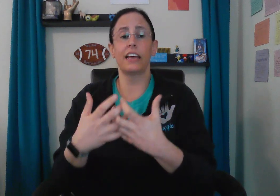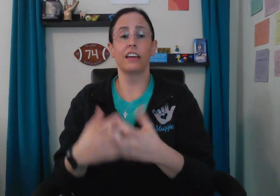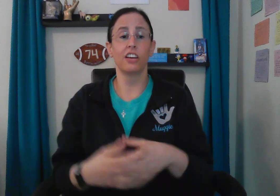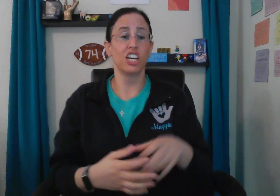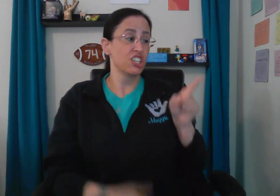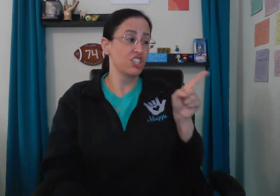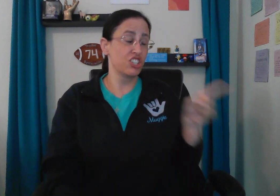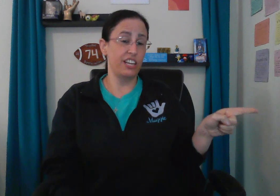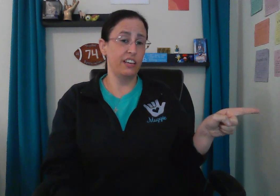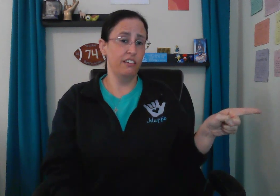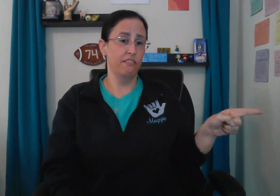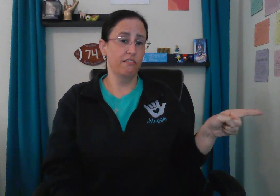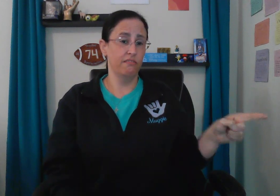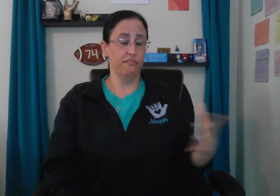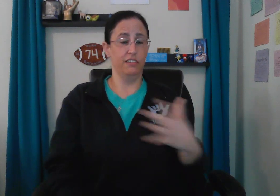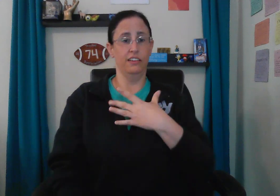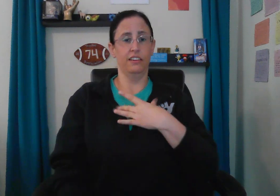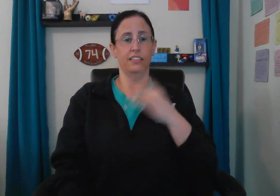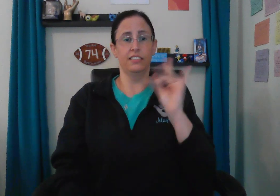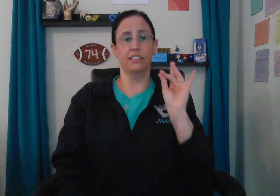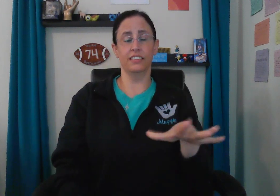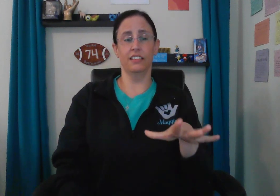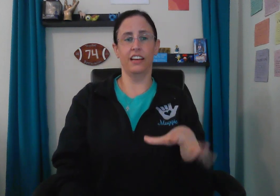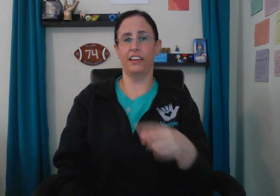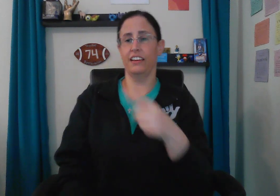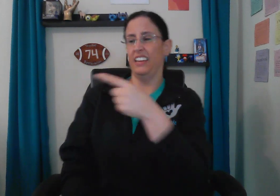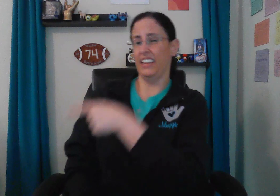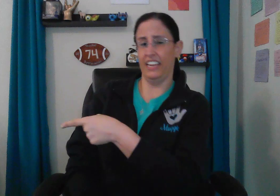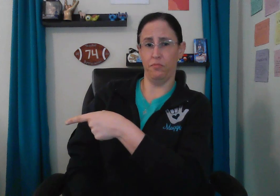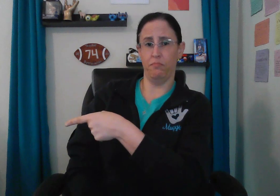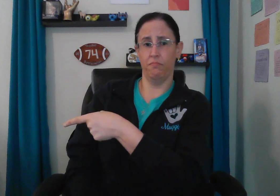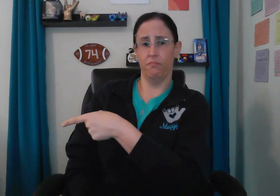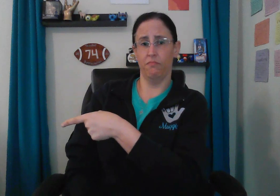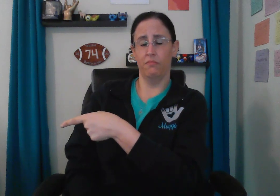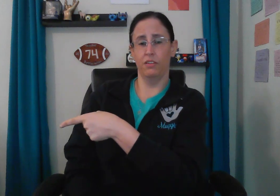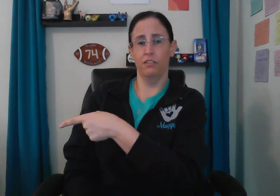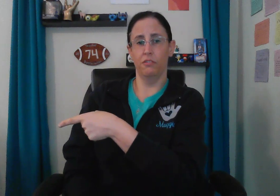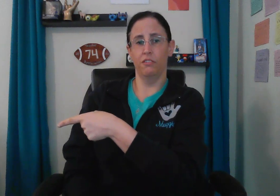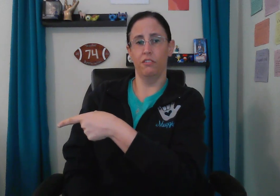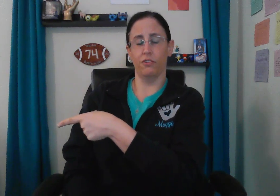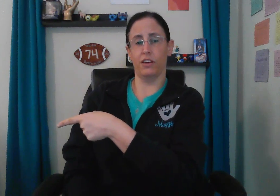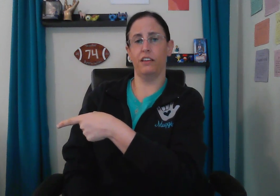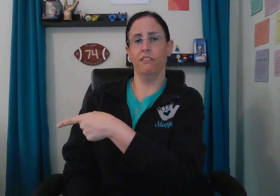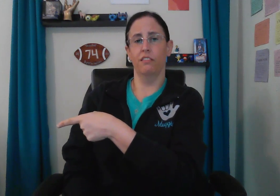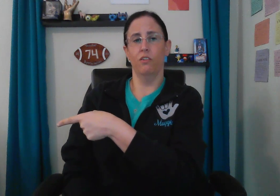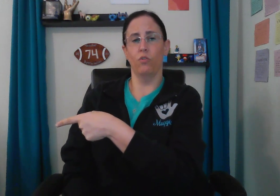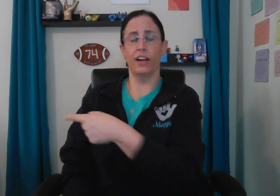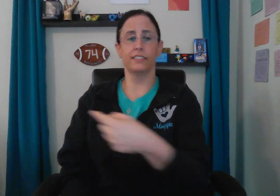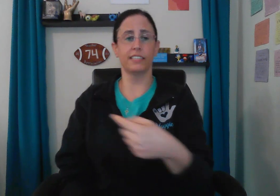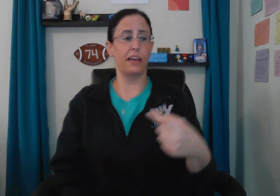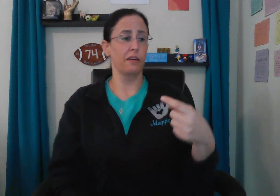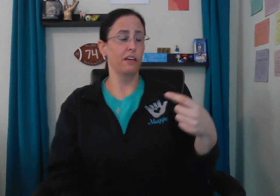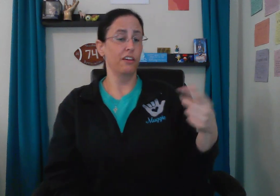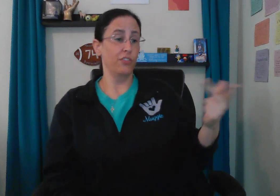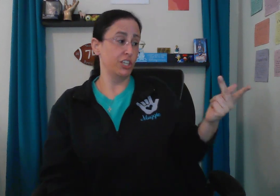say she doesn't like him. Okay? Or I could say the